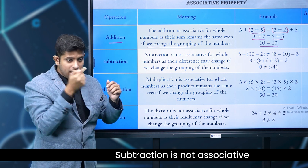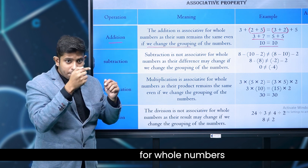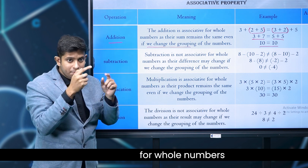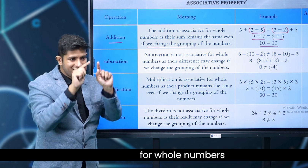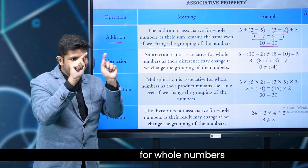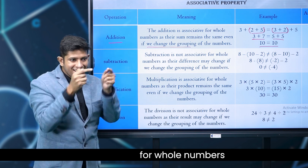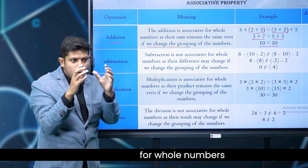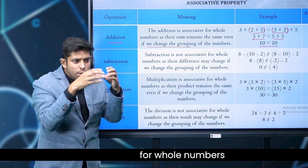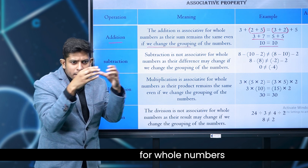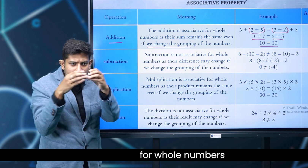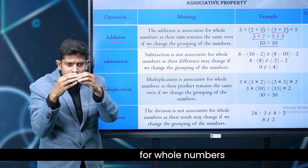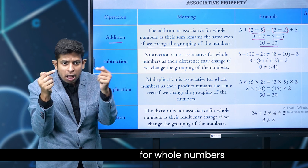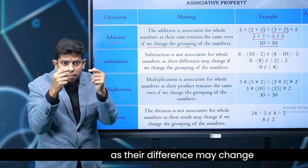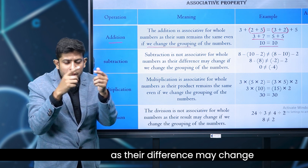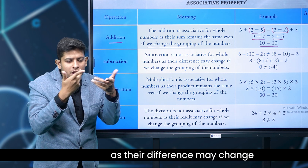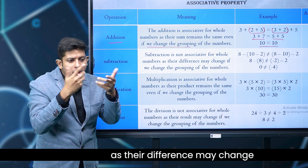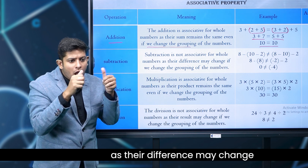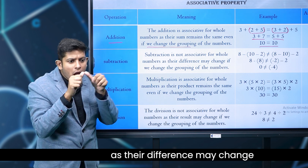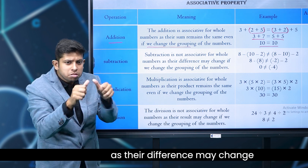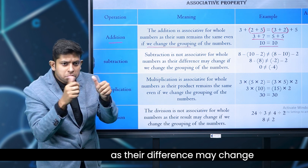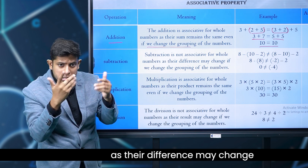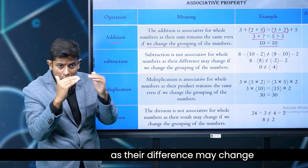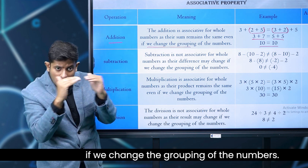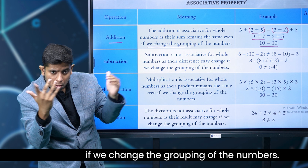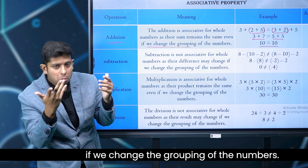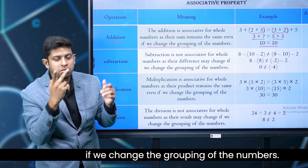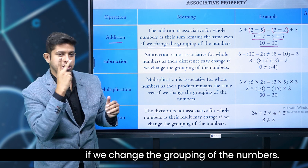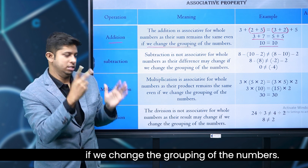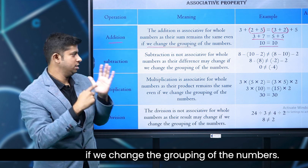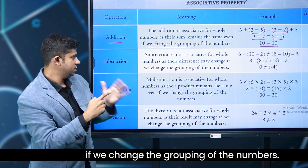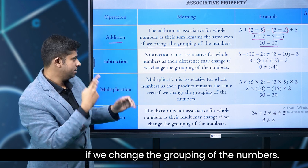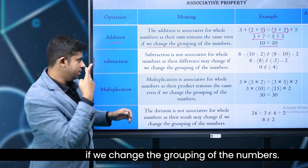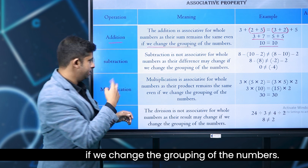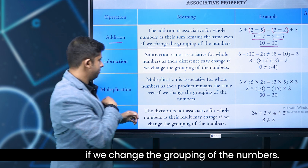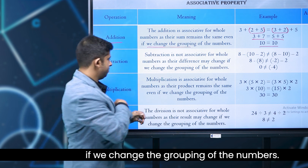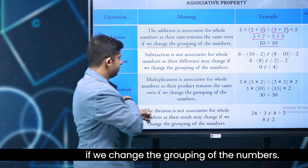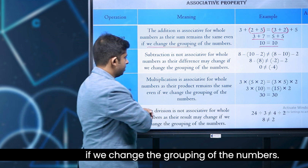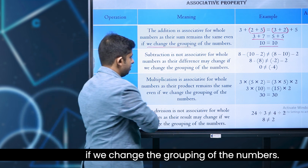for whole numbers as the difference may change if we change the grouping of the numbers.